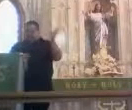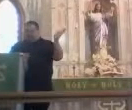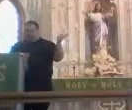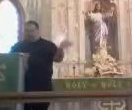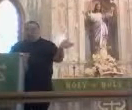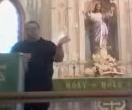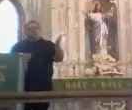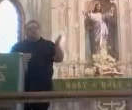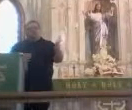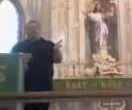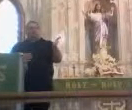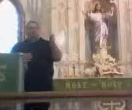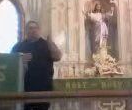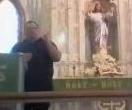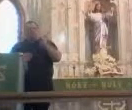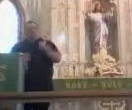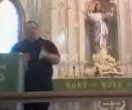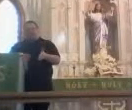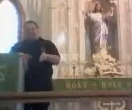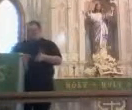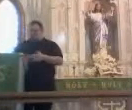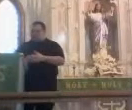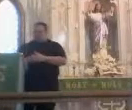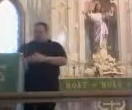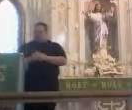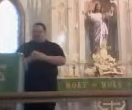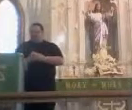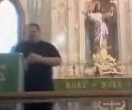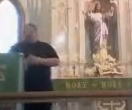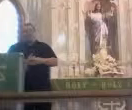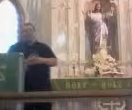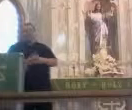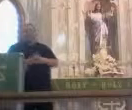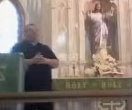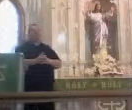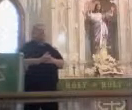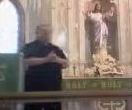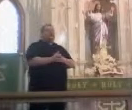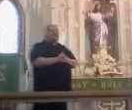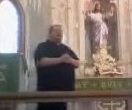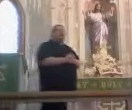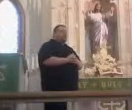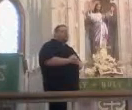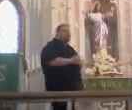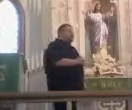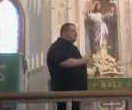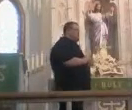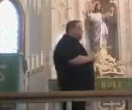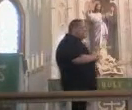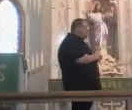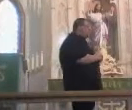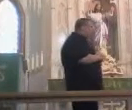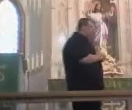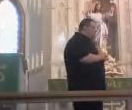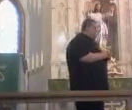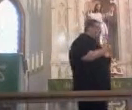a pre-incarnate visitation from Christ. In other words, what that means is whenever you see